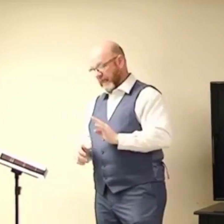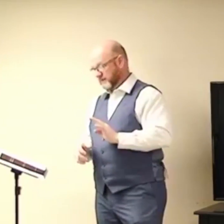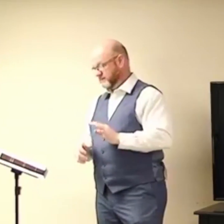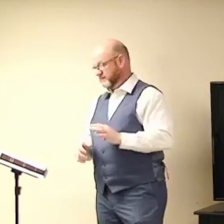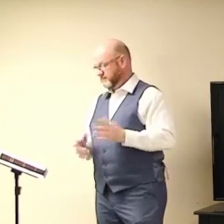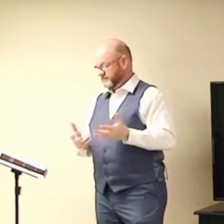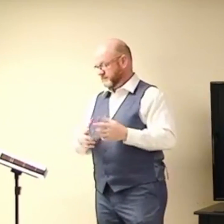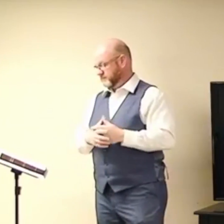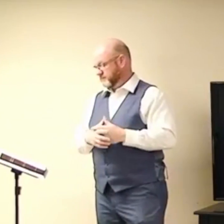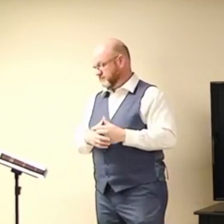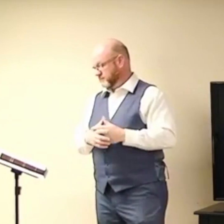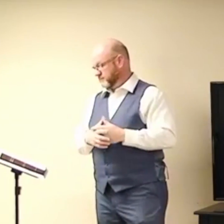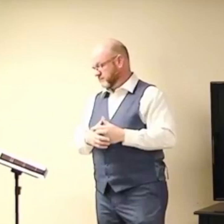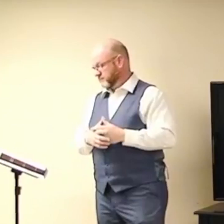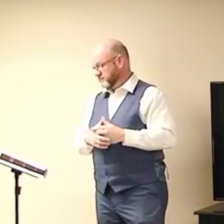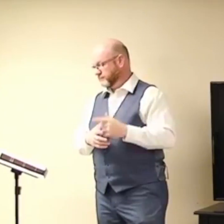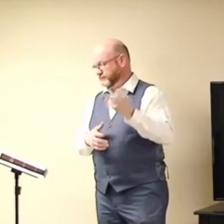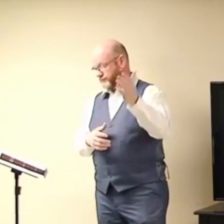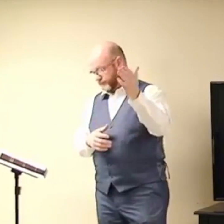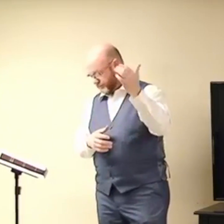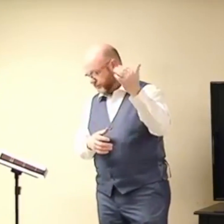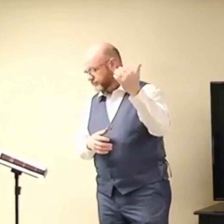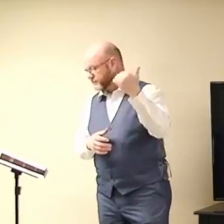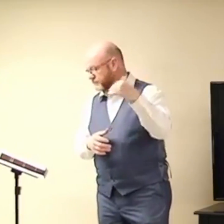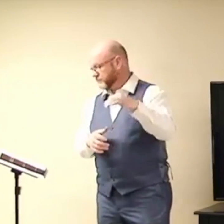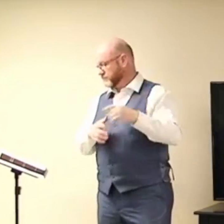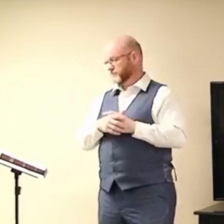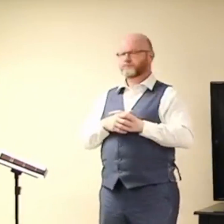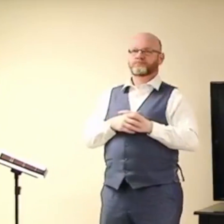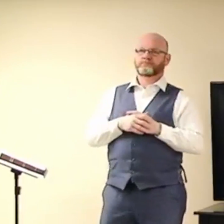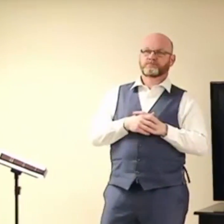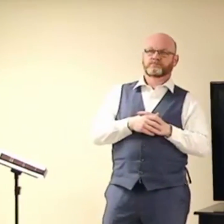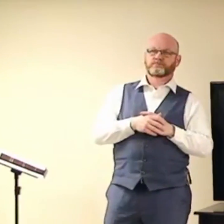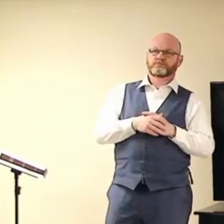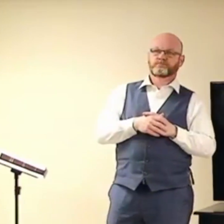I have said, you are gods?